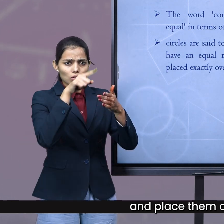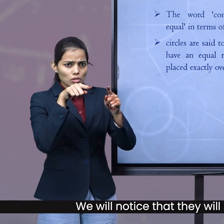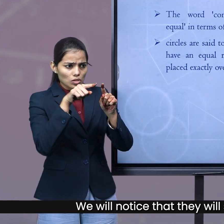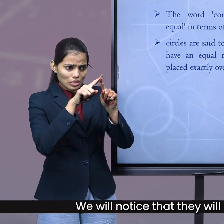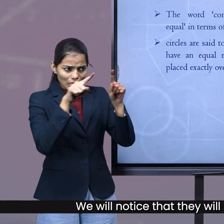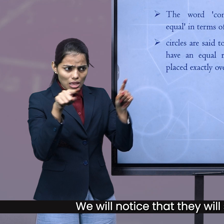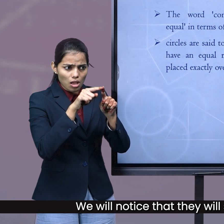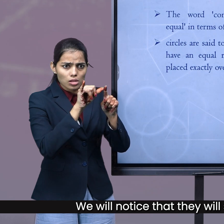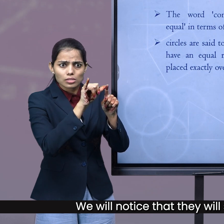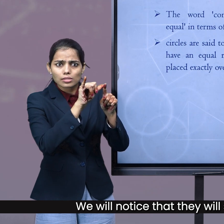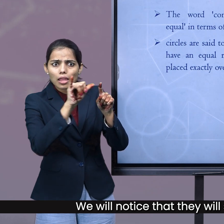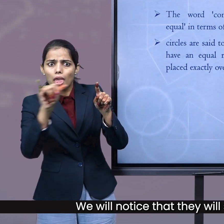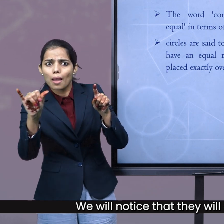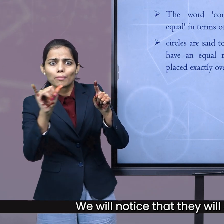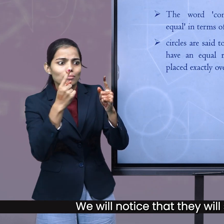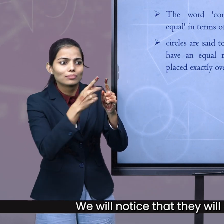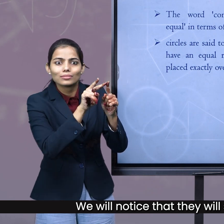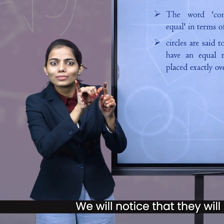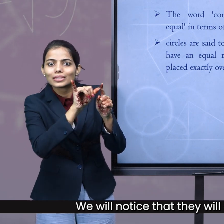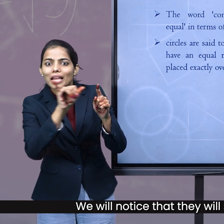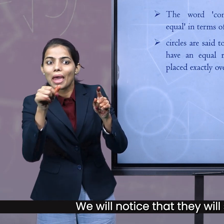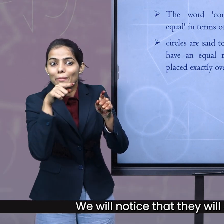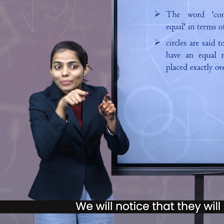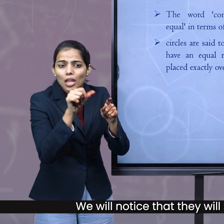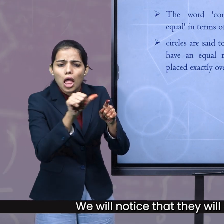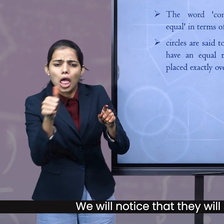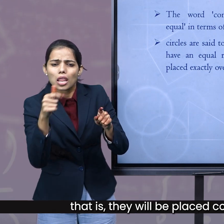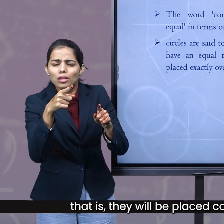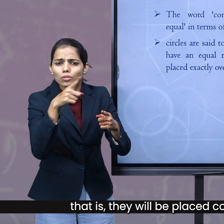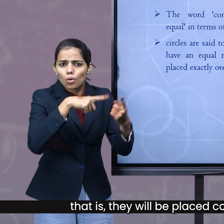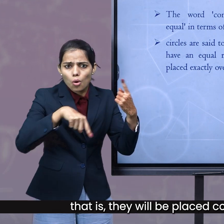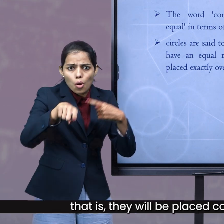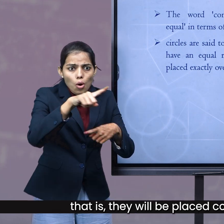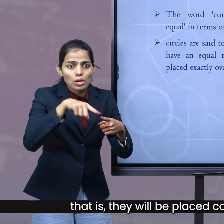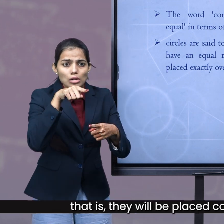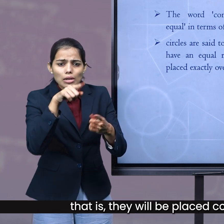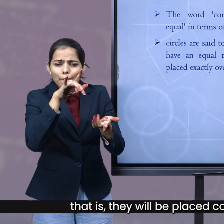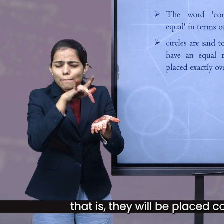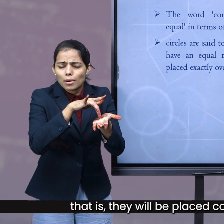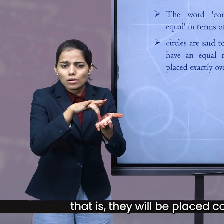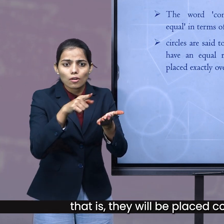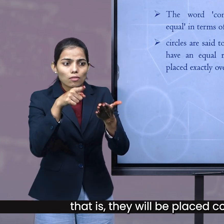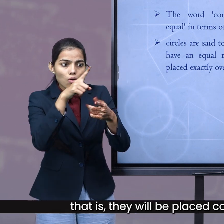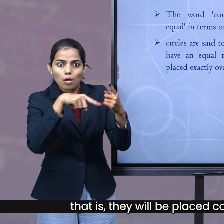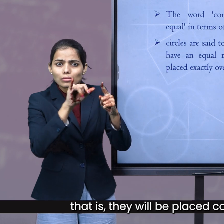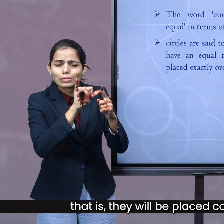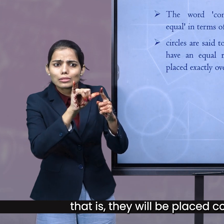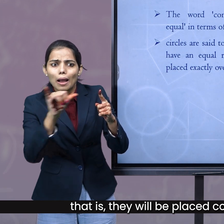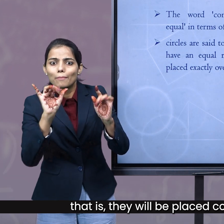We will notice that they will superimpose each other. That is, they will be placed completely over each